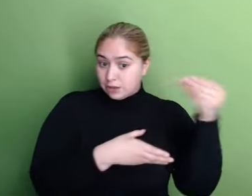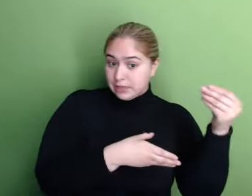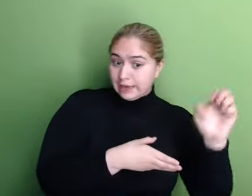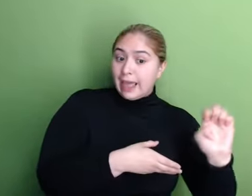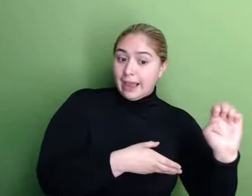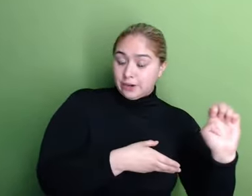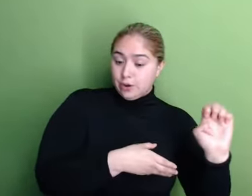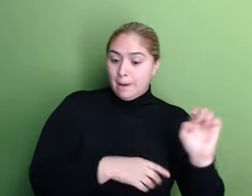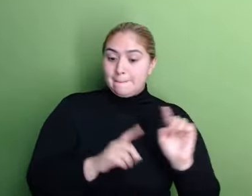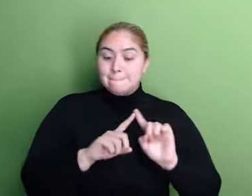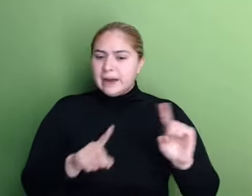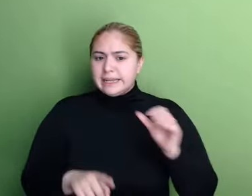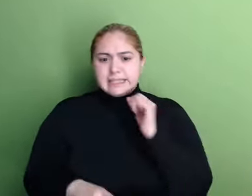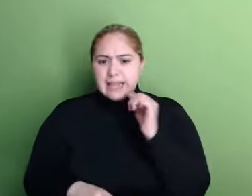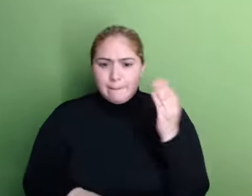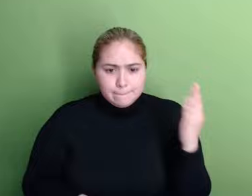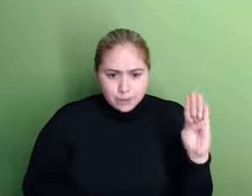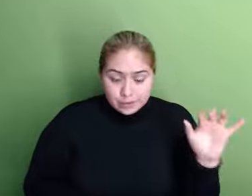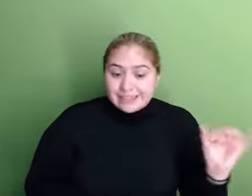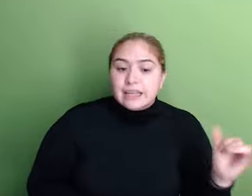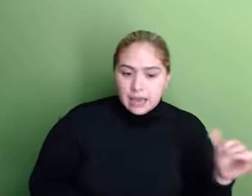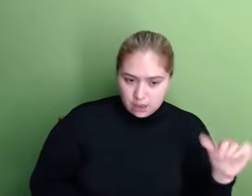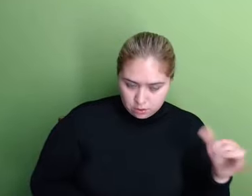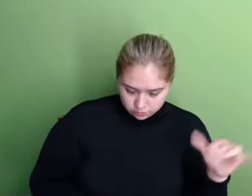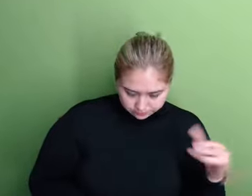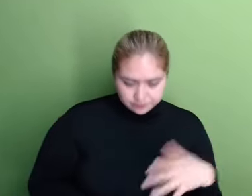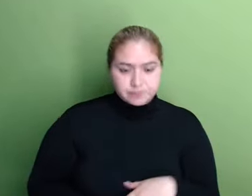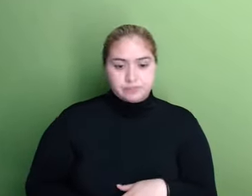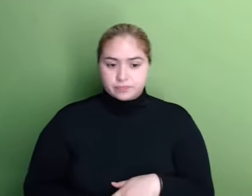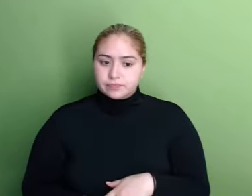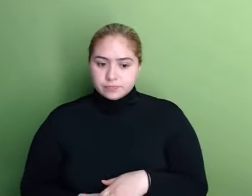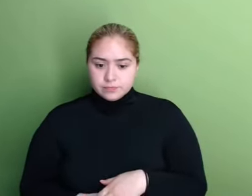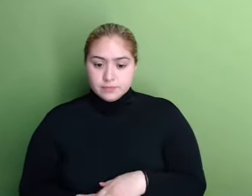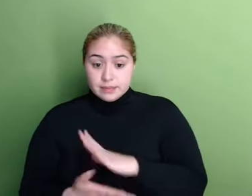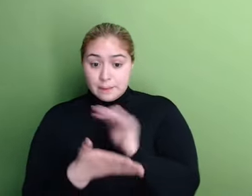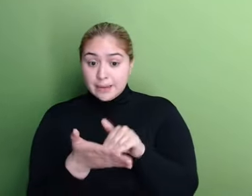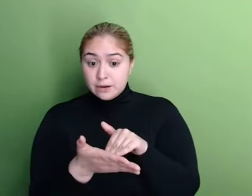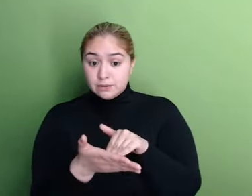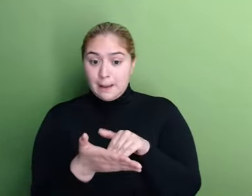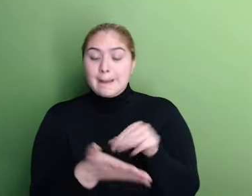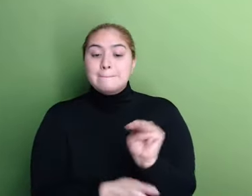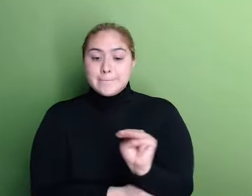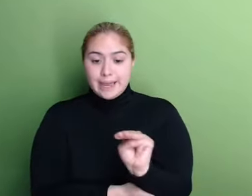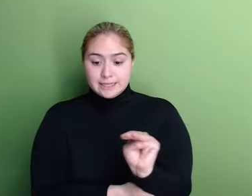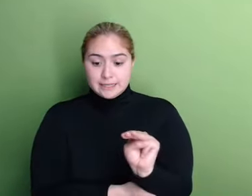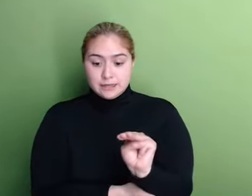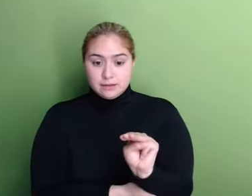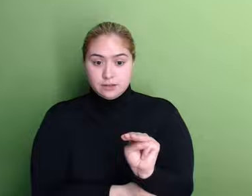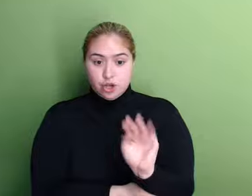but yours isn't blue. Yours is yellow. And what's in the middle? Mesoderm. And your mesoderm is what